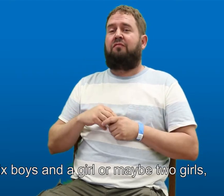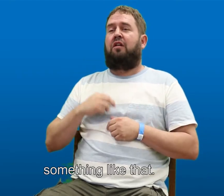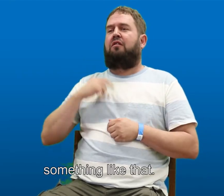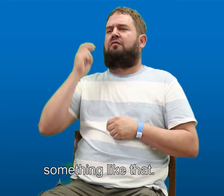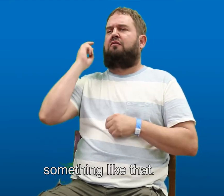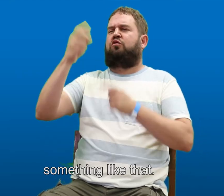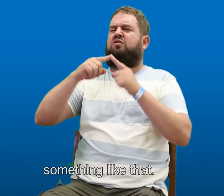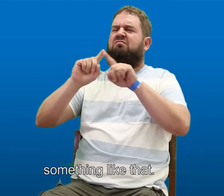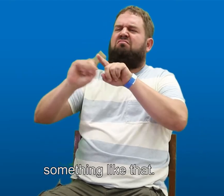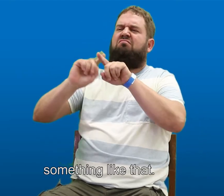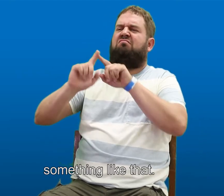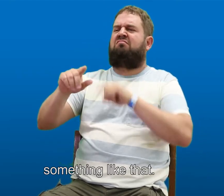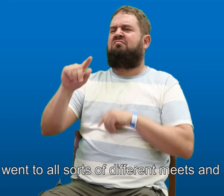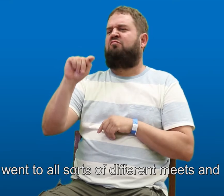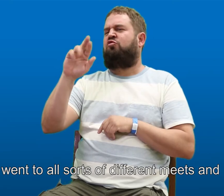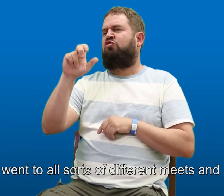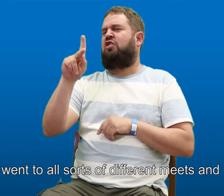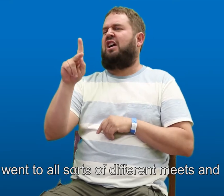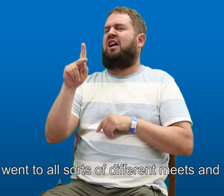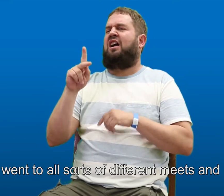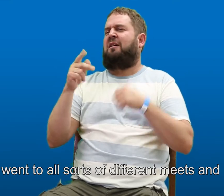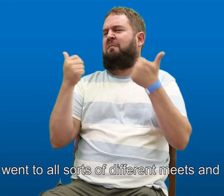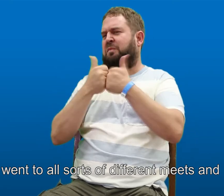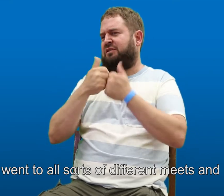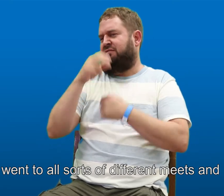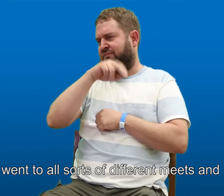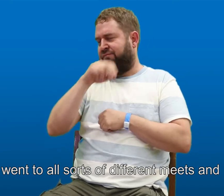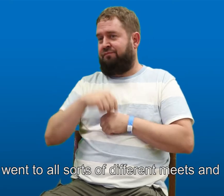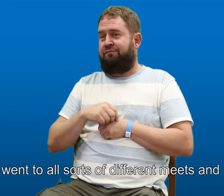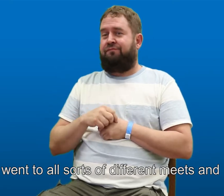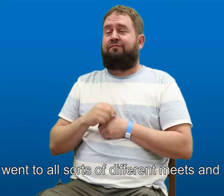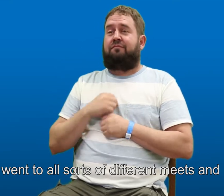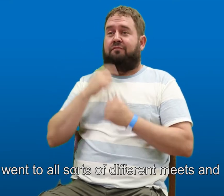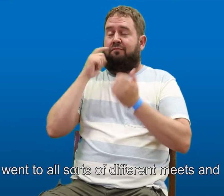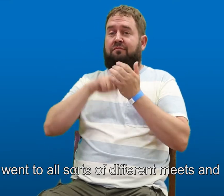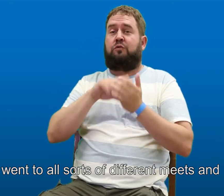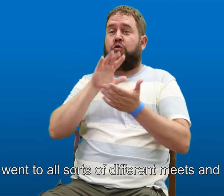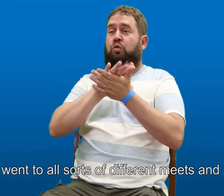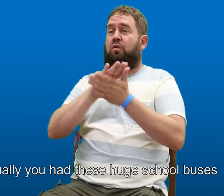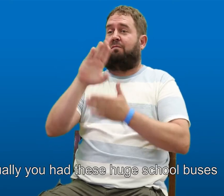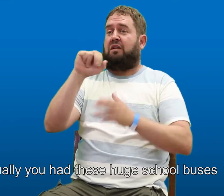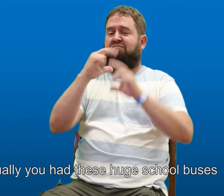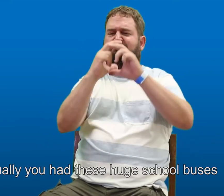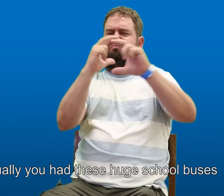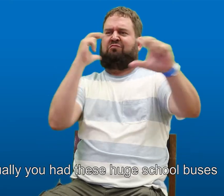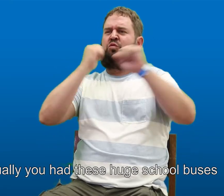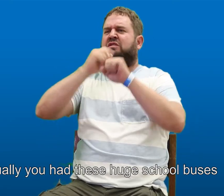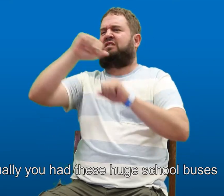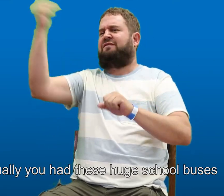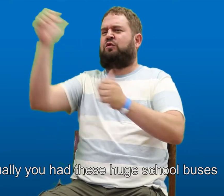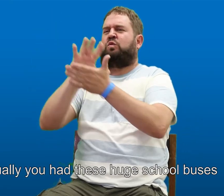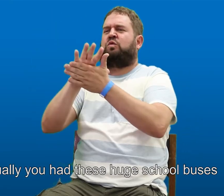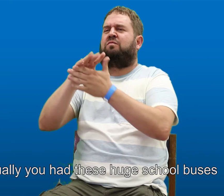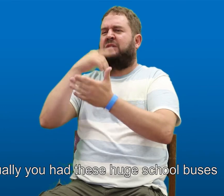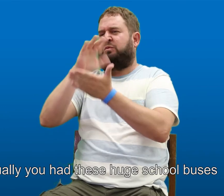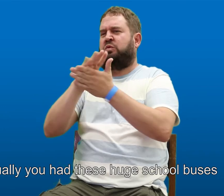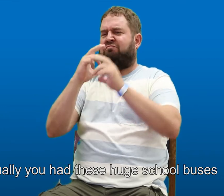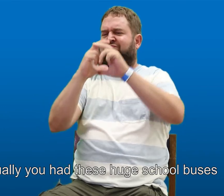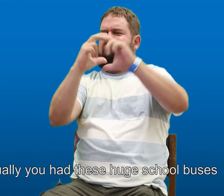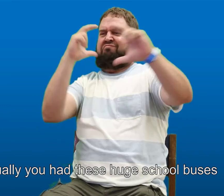girls, something like that. We went to all sorts of different meets, you know, and usually you had these huge school buses,